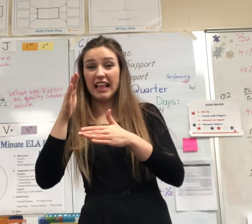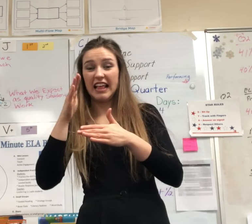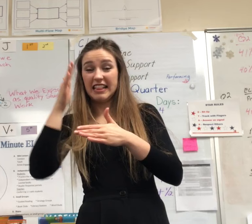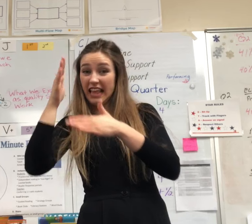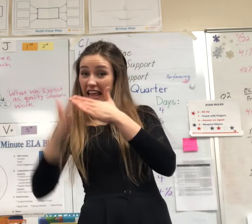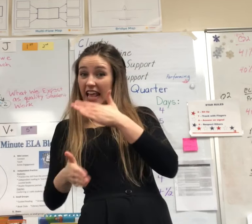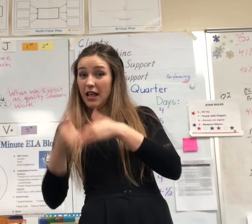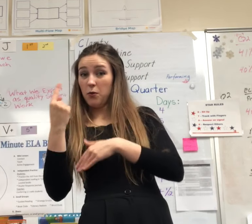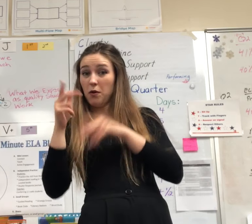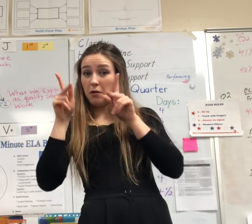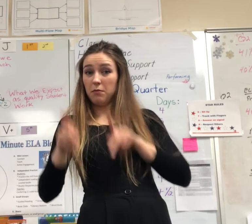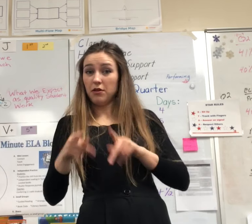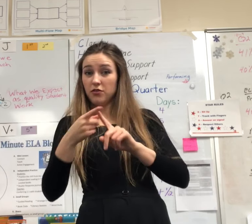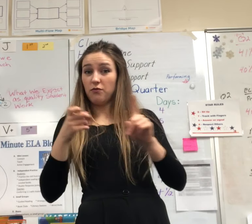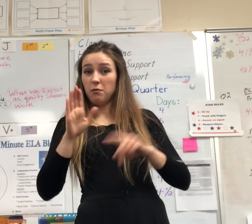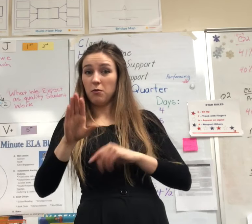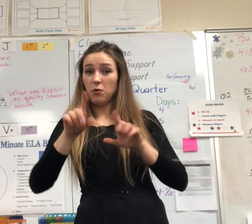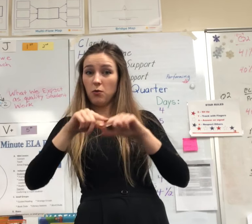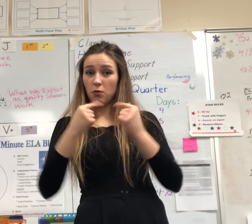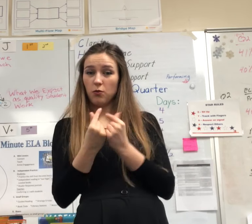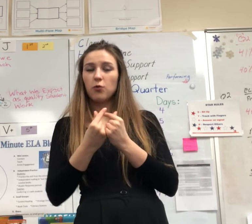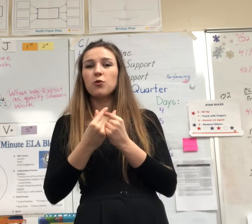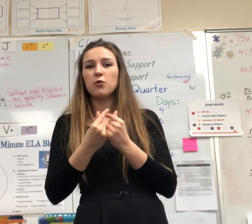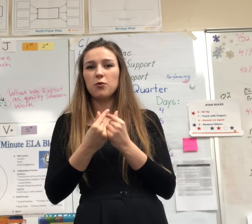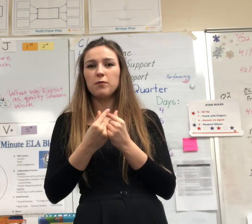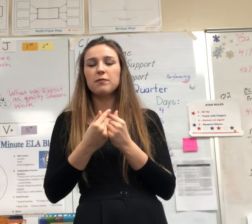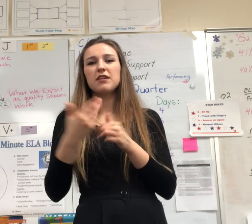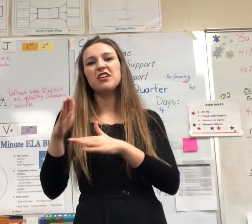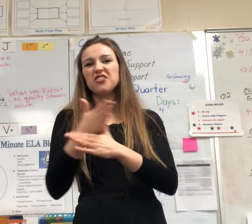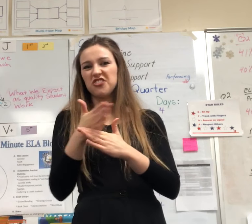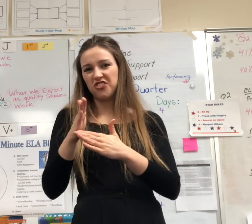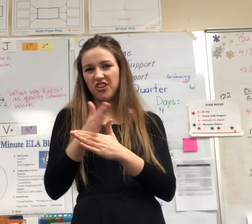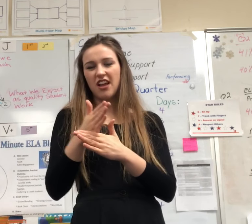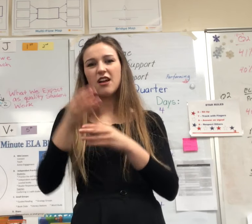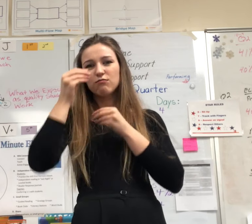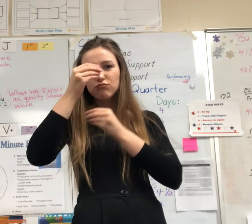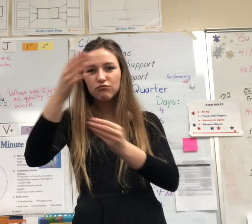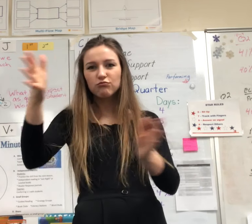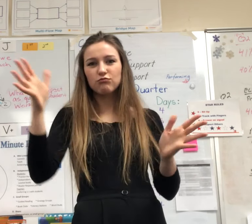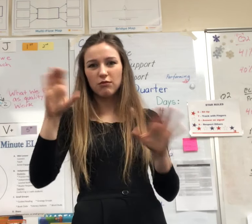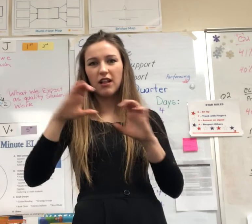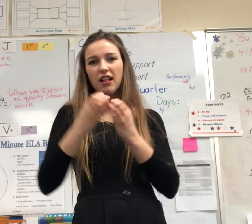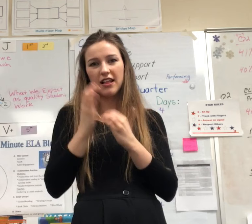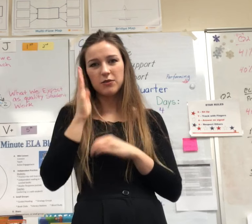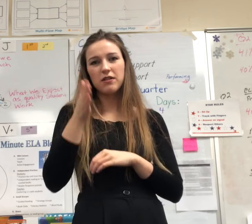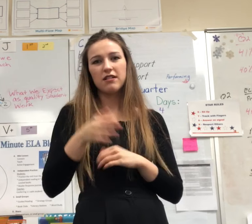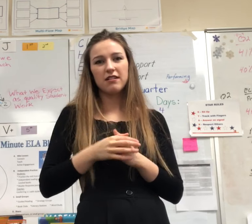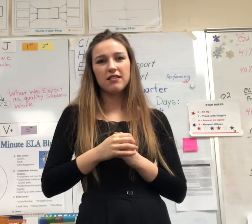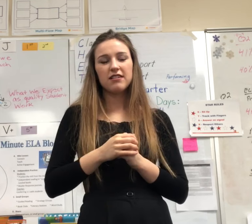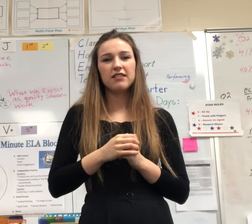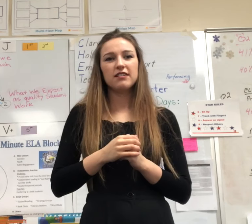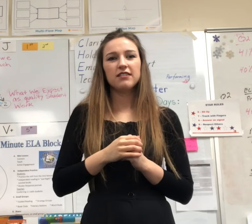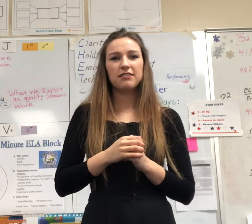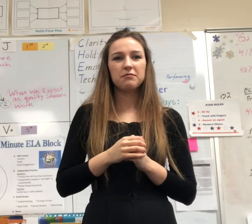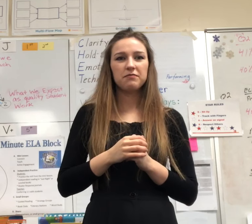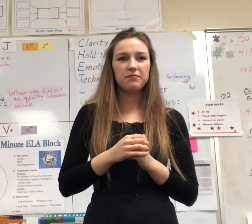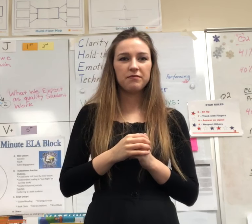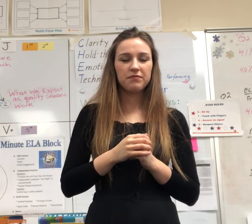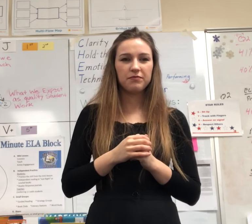Okay? Now, I want you to look at this first one with one small washer, because you don't have to use